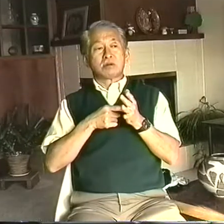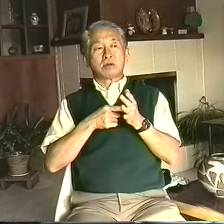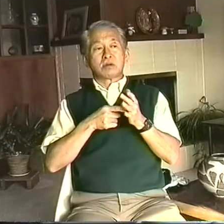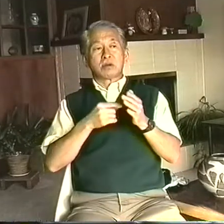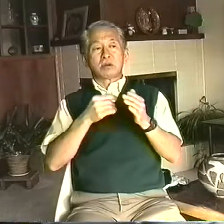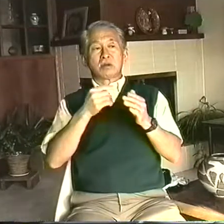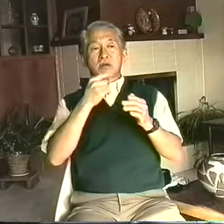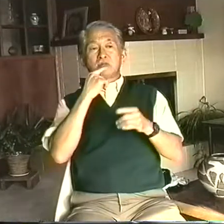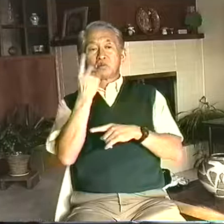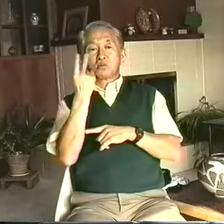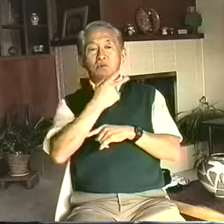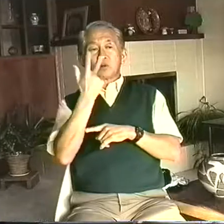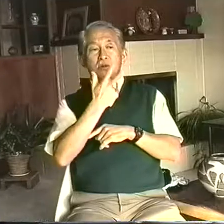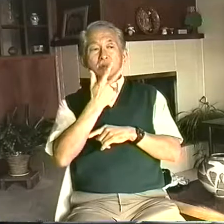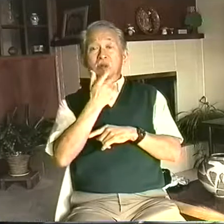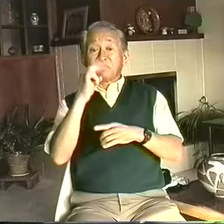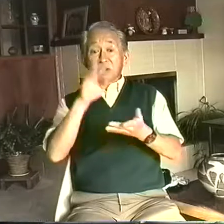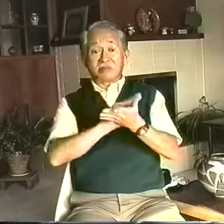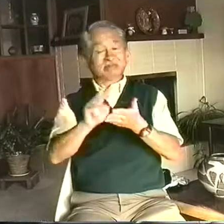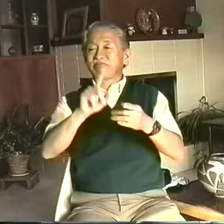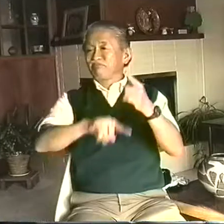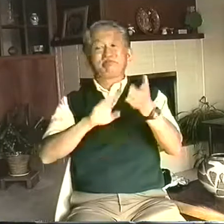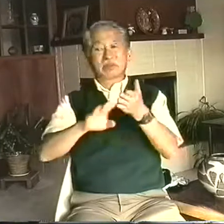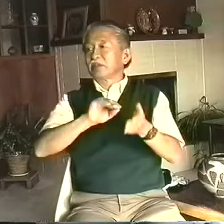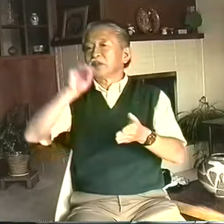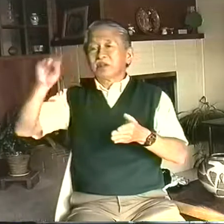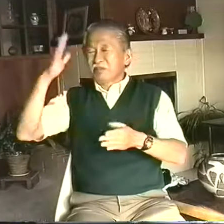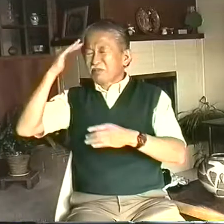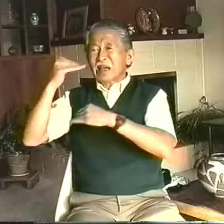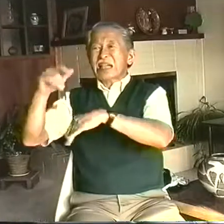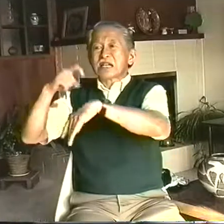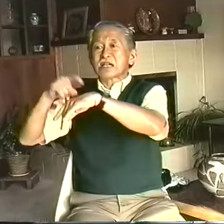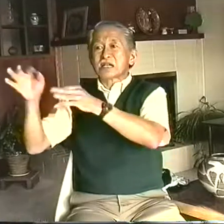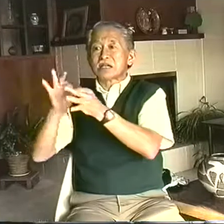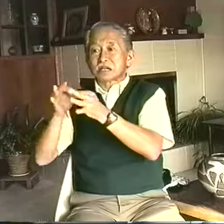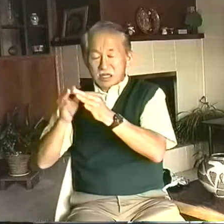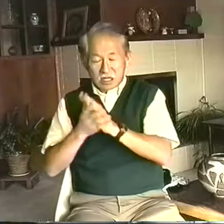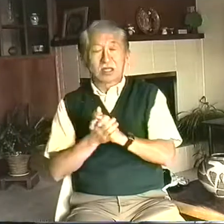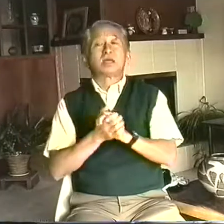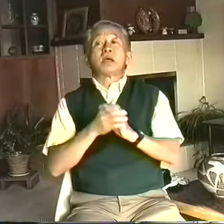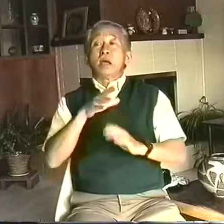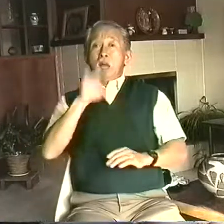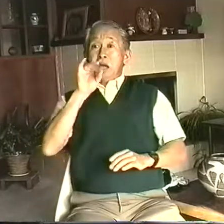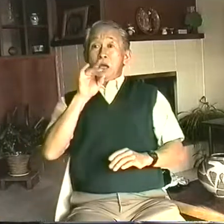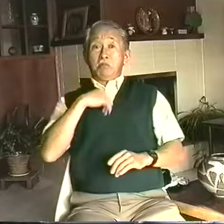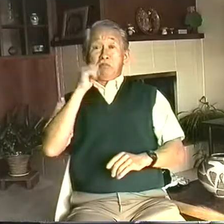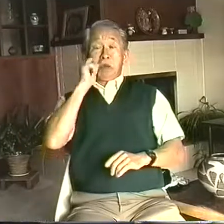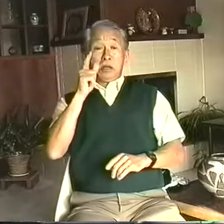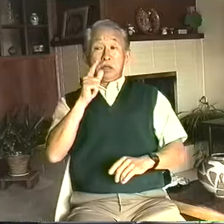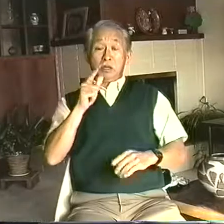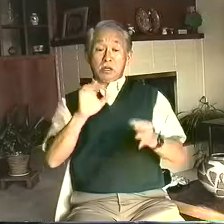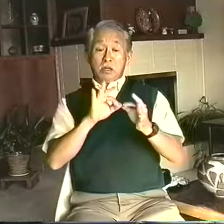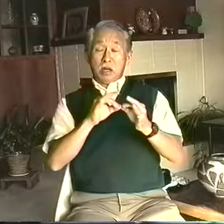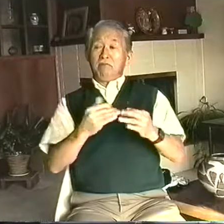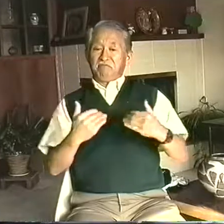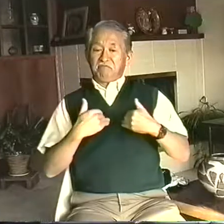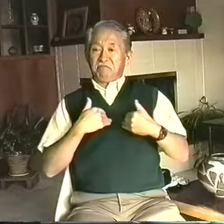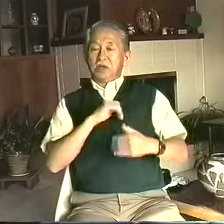I was chosen for a jury, and in that instance, the interpreter was available